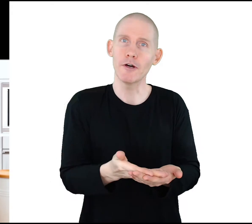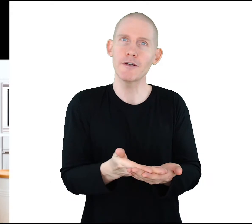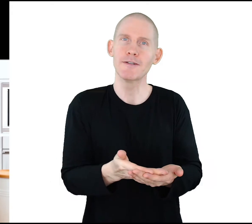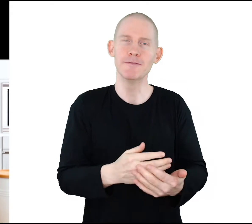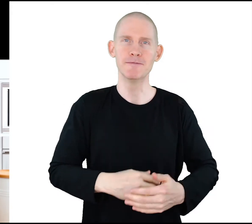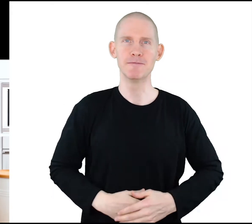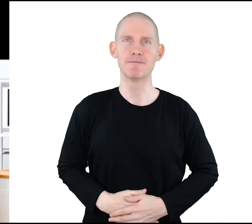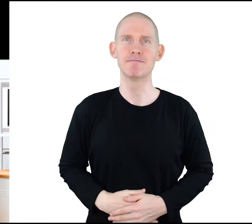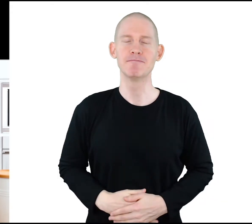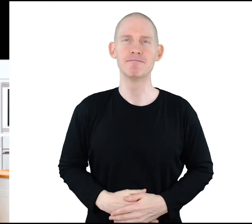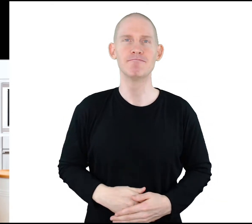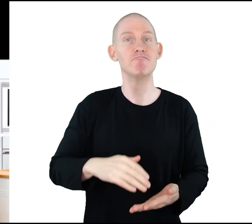Cook.